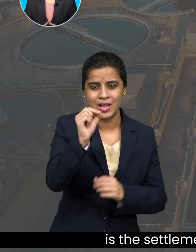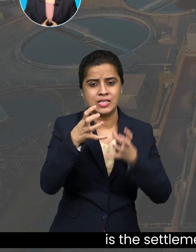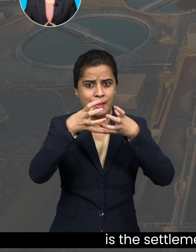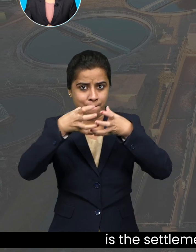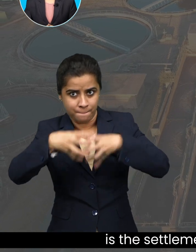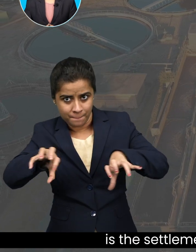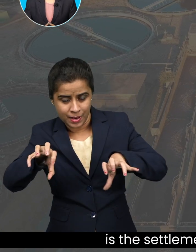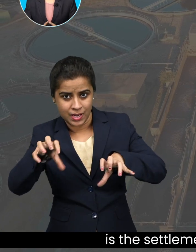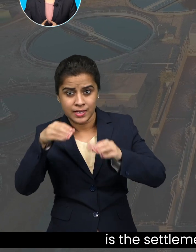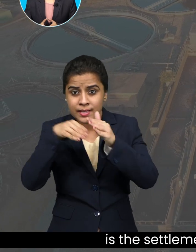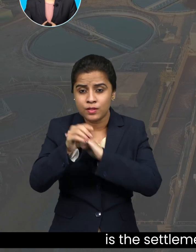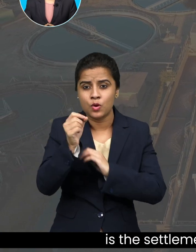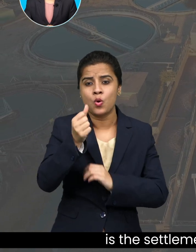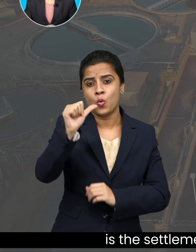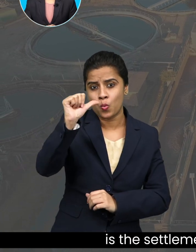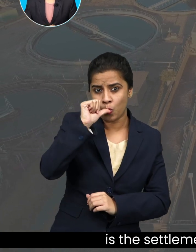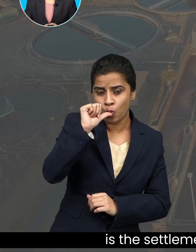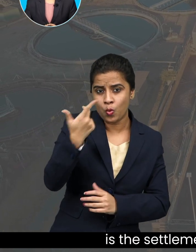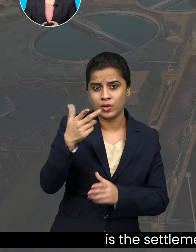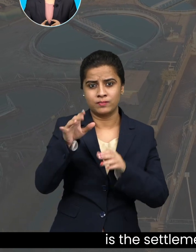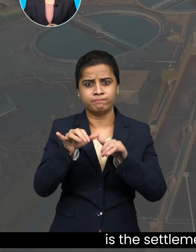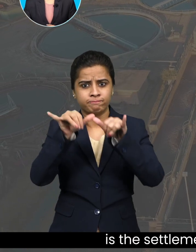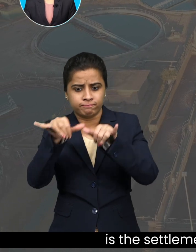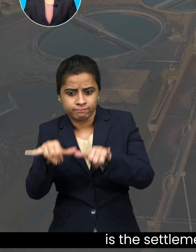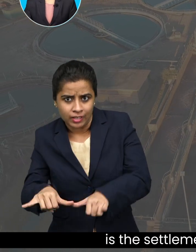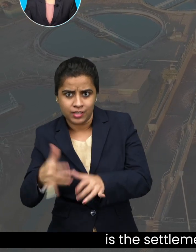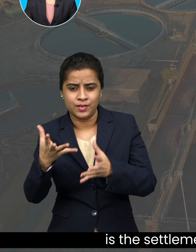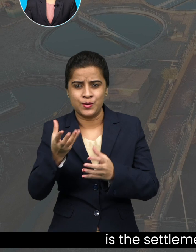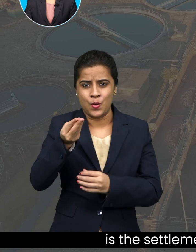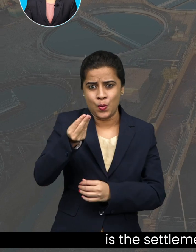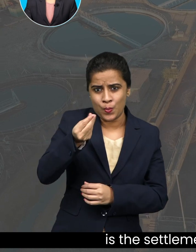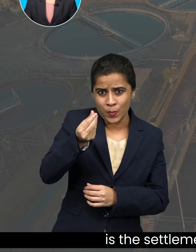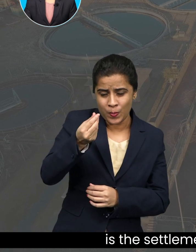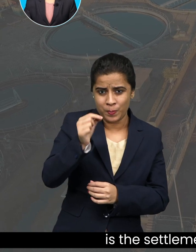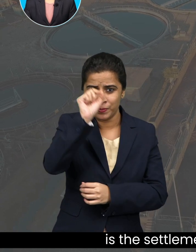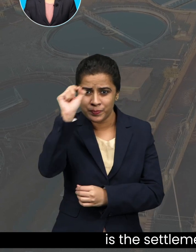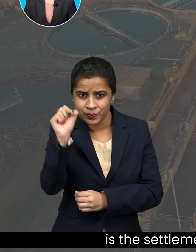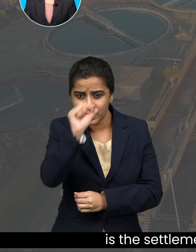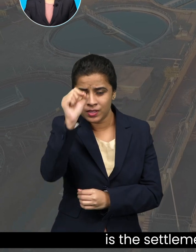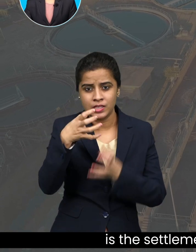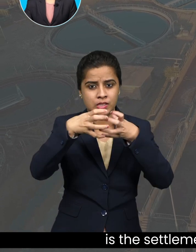is the settlement of solid particles in suspension.